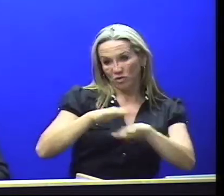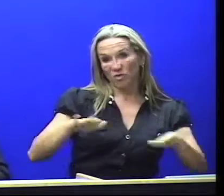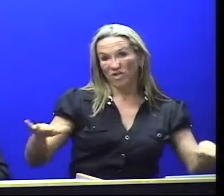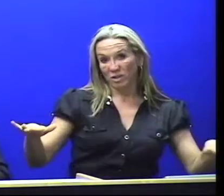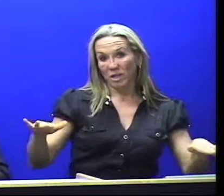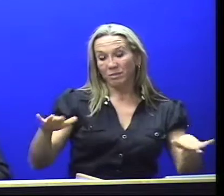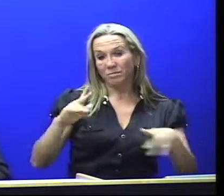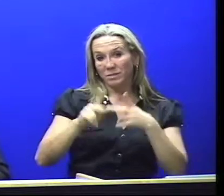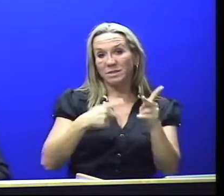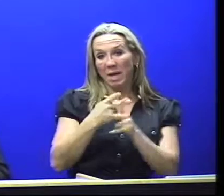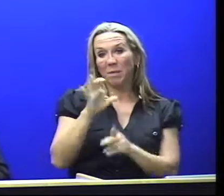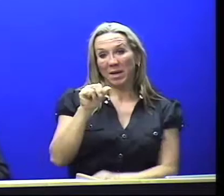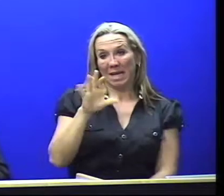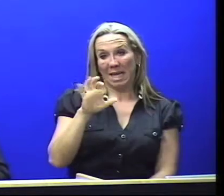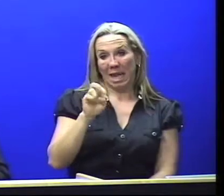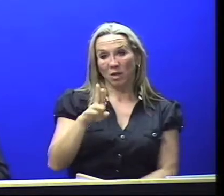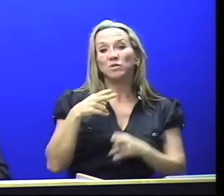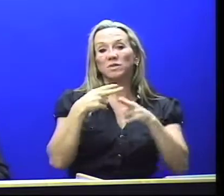acute leukemia.